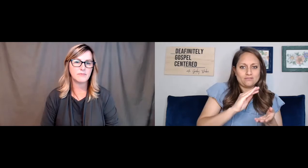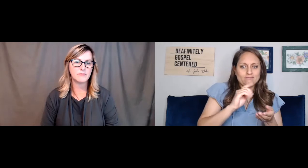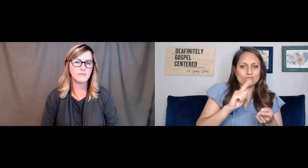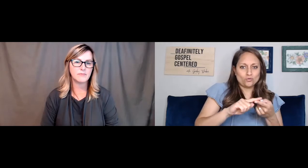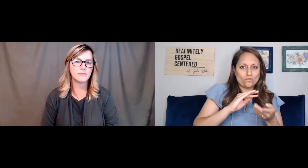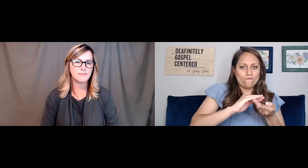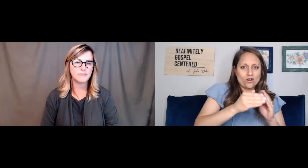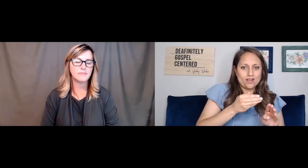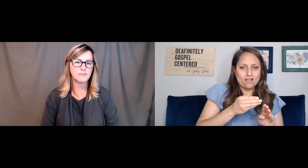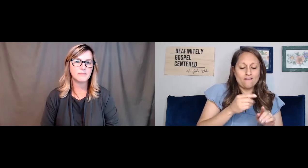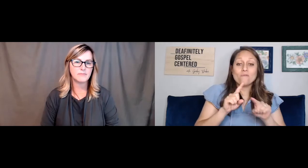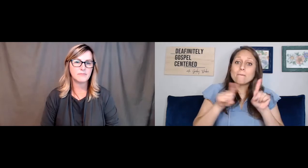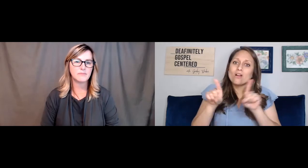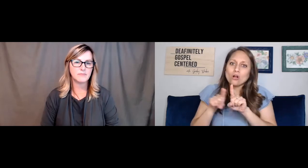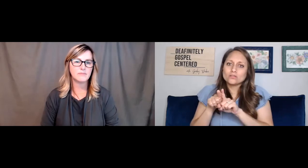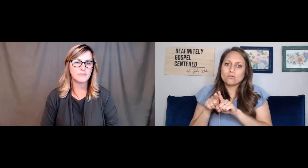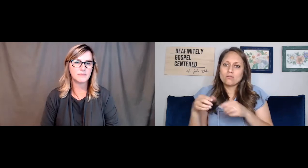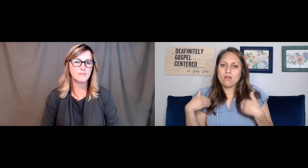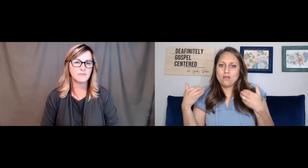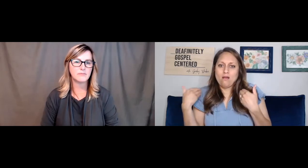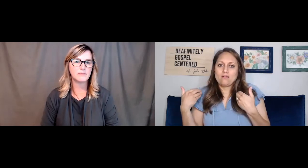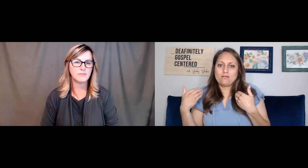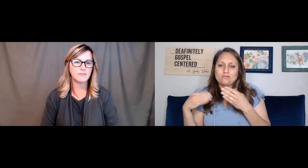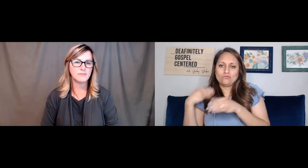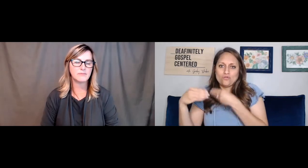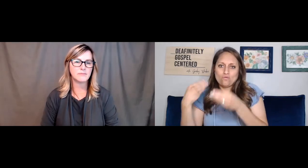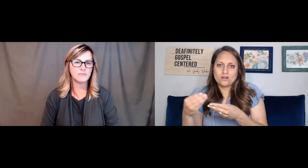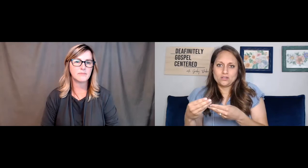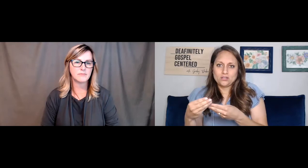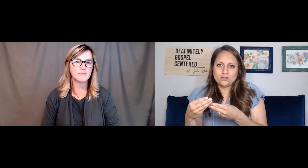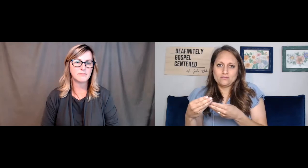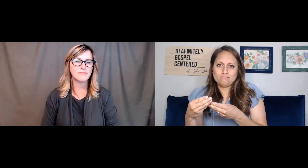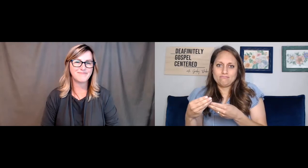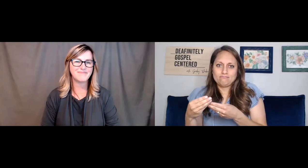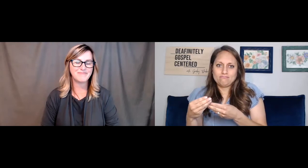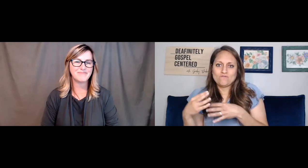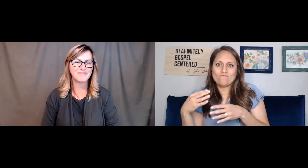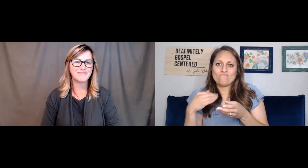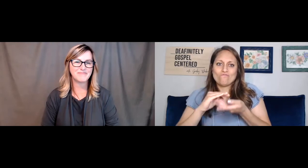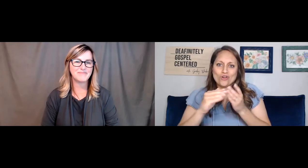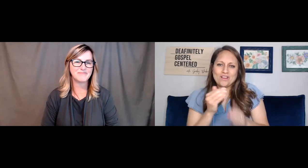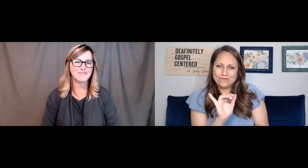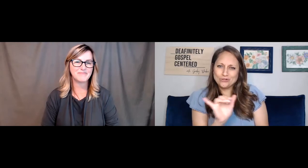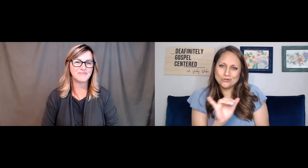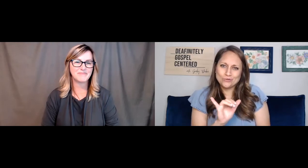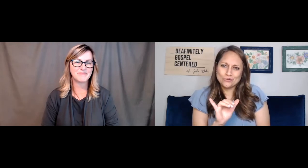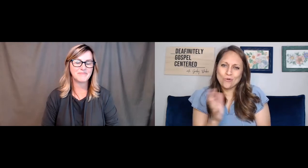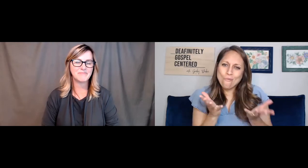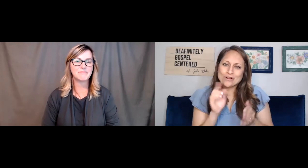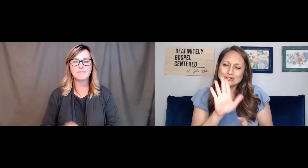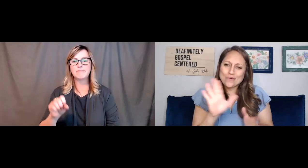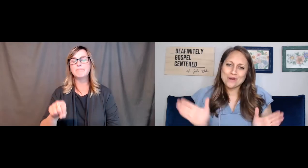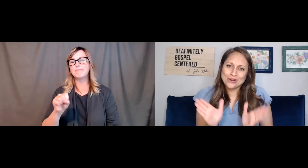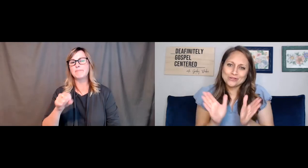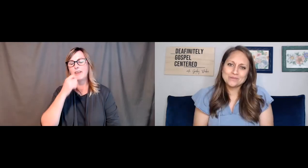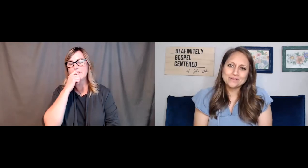the older generation to give forgiveness, but also the younger generation? What would be your encouragement